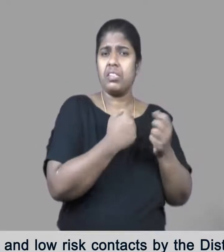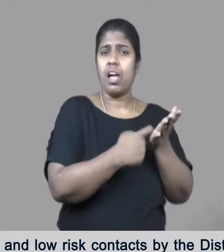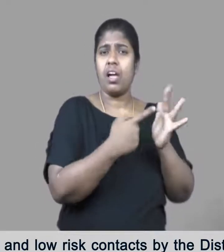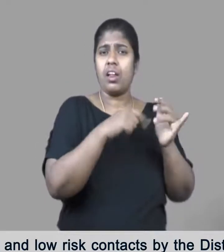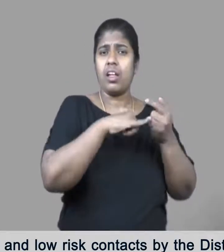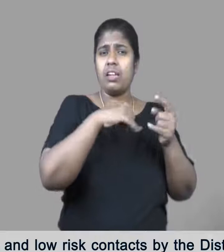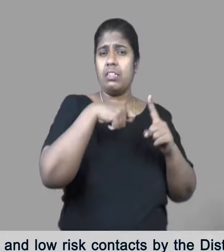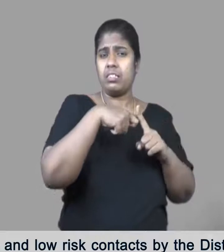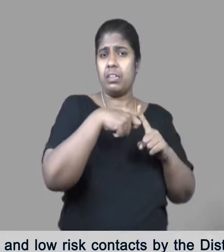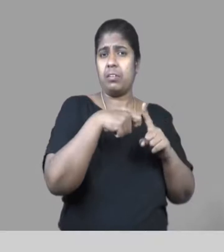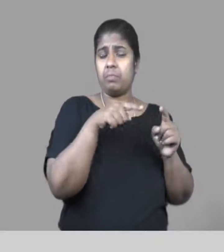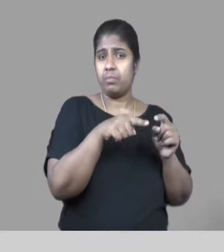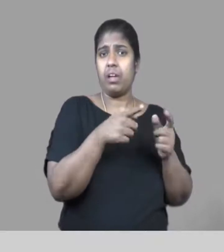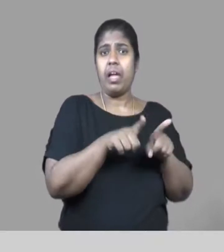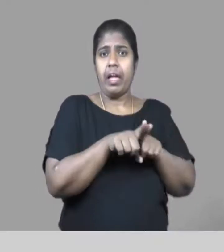teams.